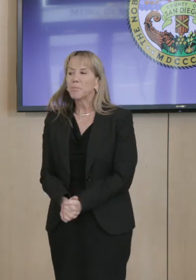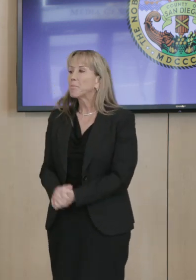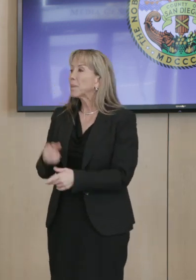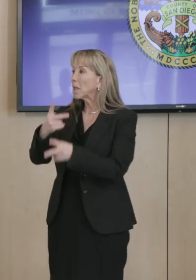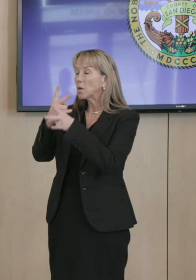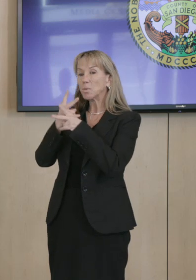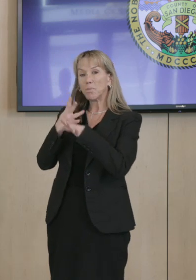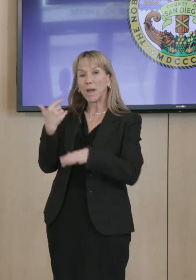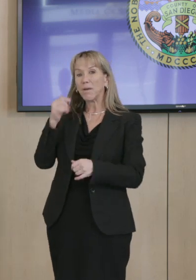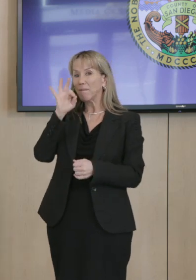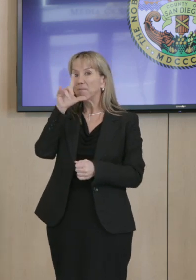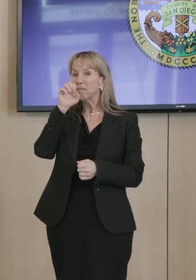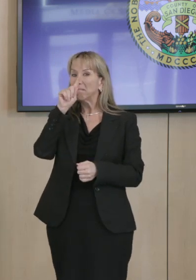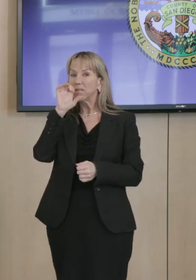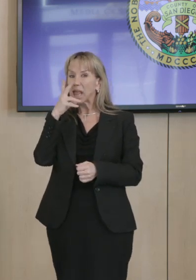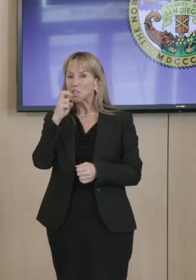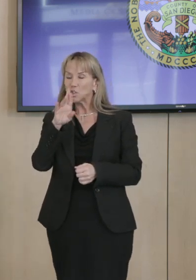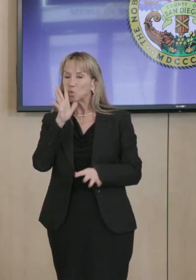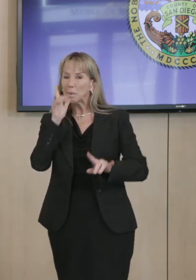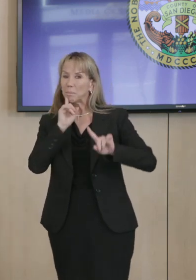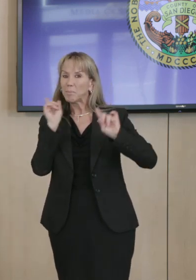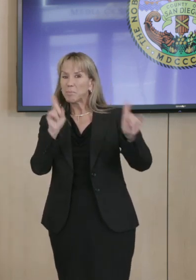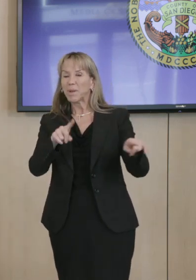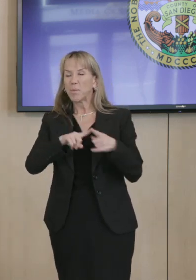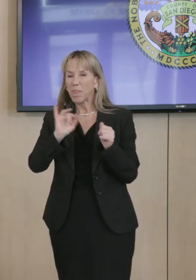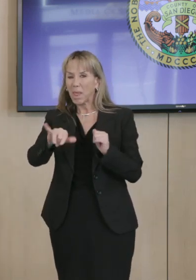Supervisor Fletcher is going to respond to that one.